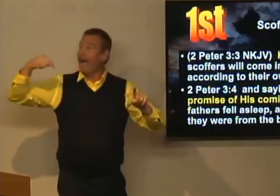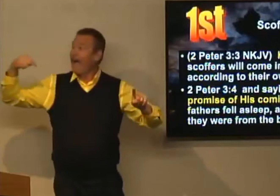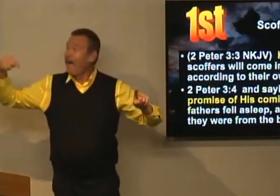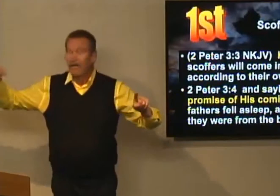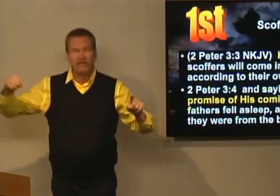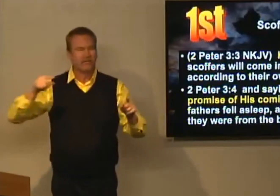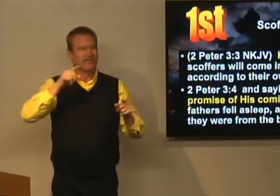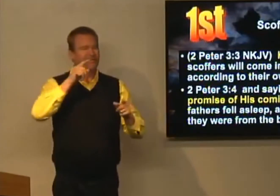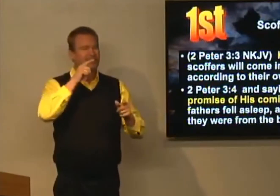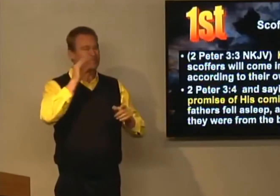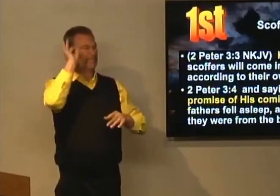our ancestors,